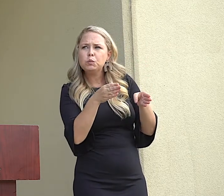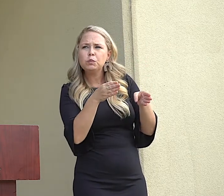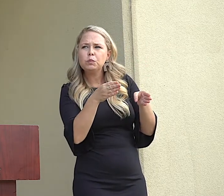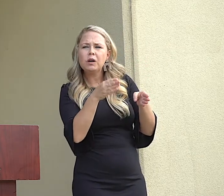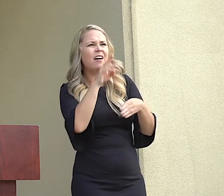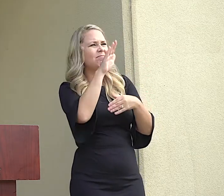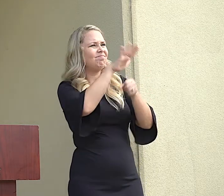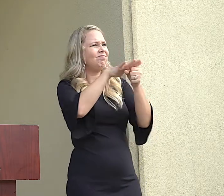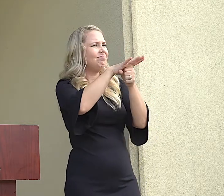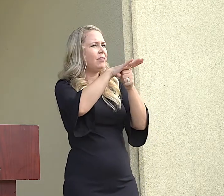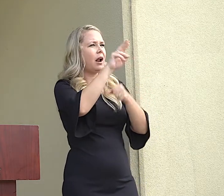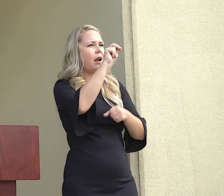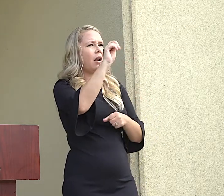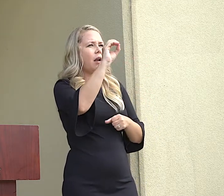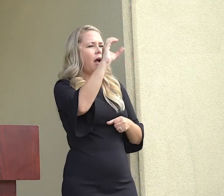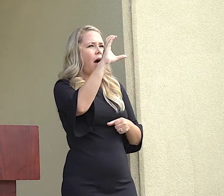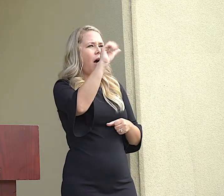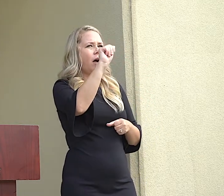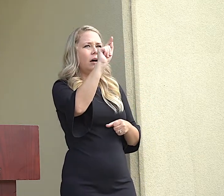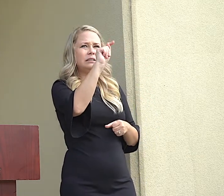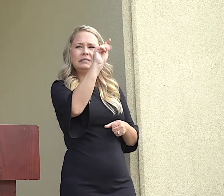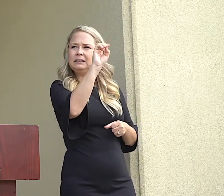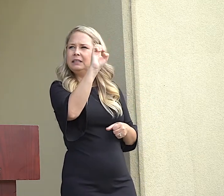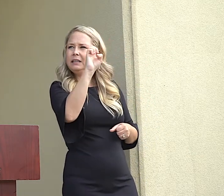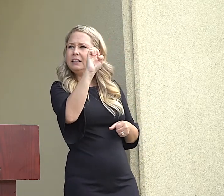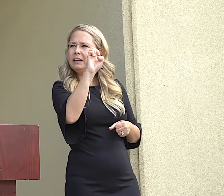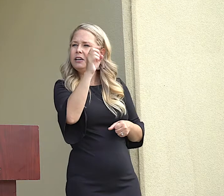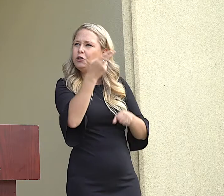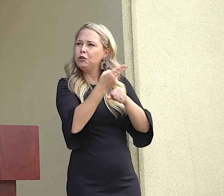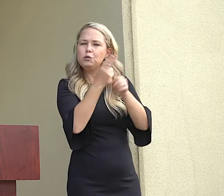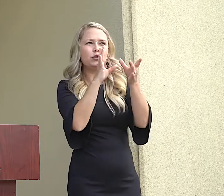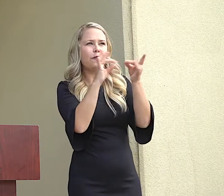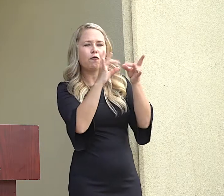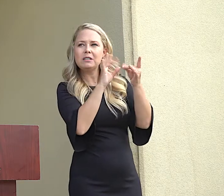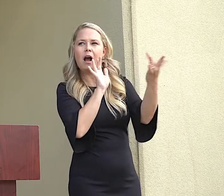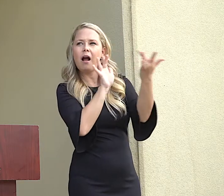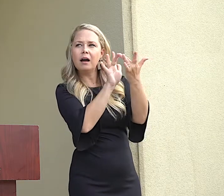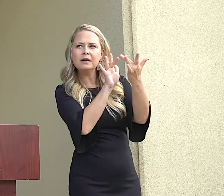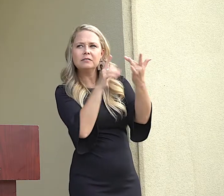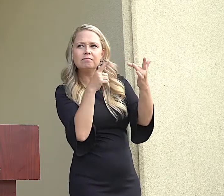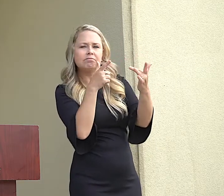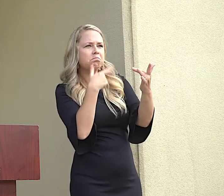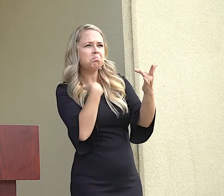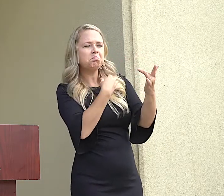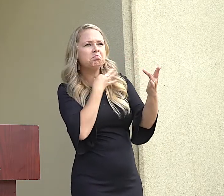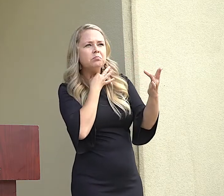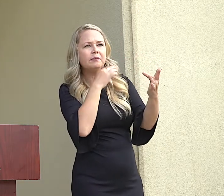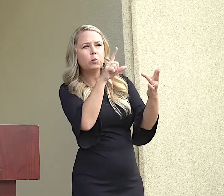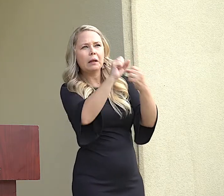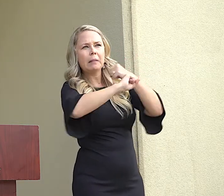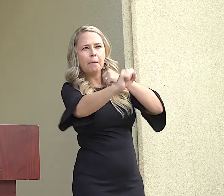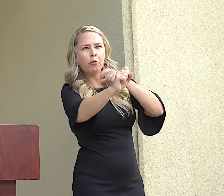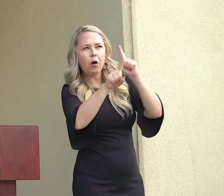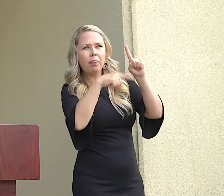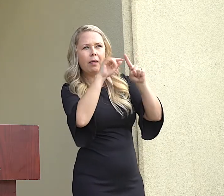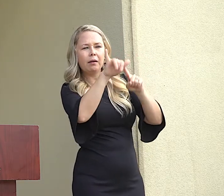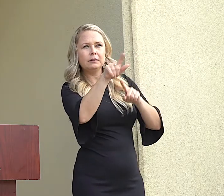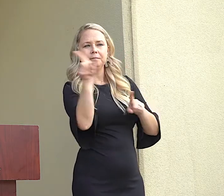area of Nocatee, and also that I think you used the phrase contact confirmed. Just wondering if you can elaborate on any